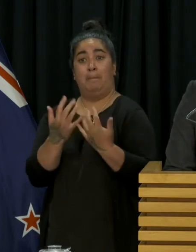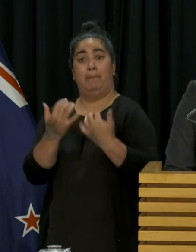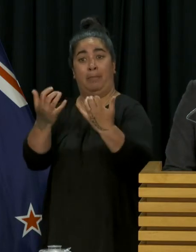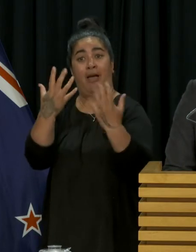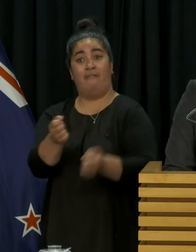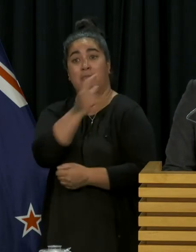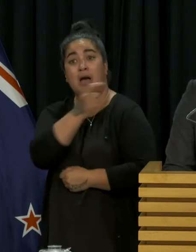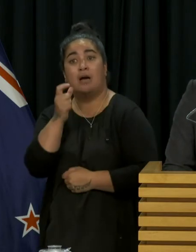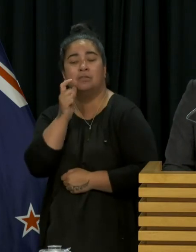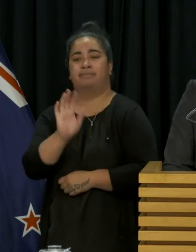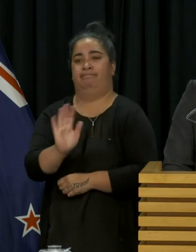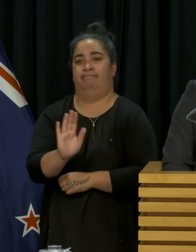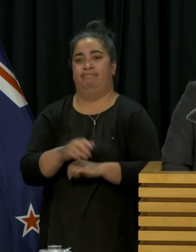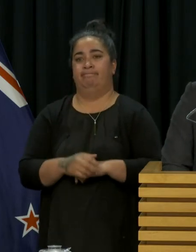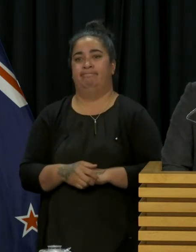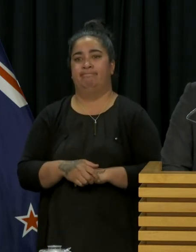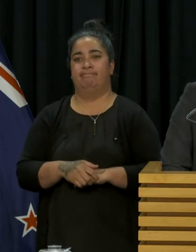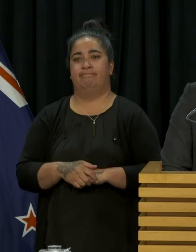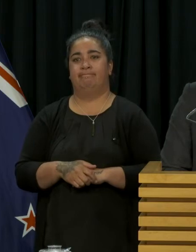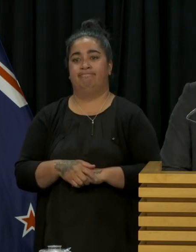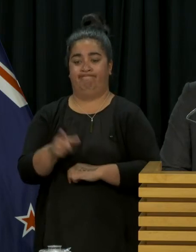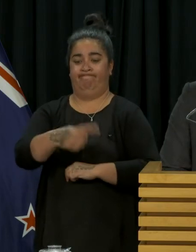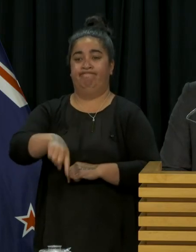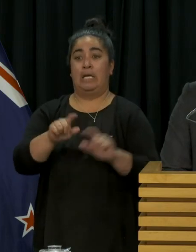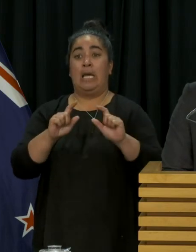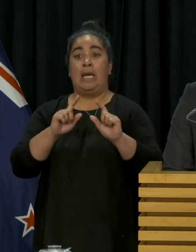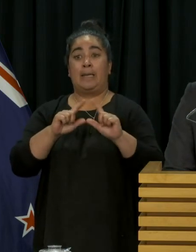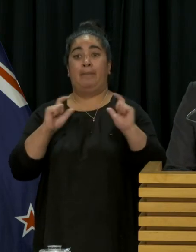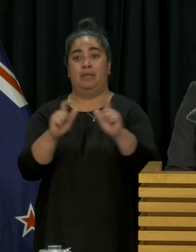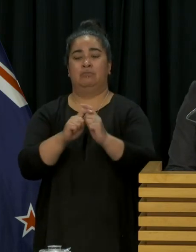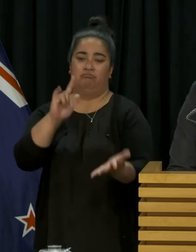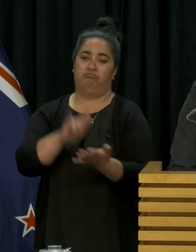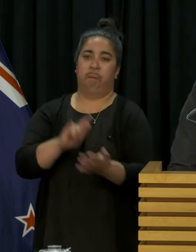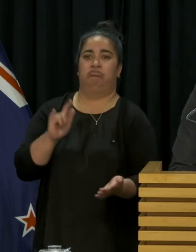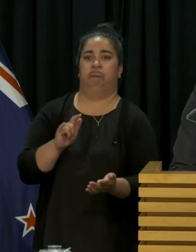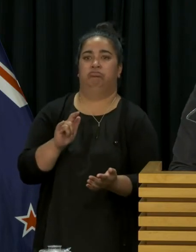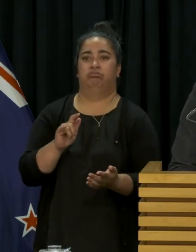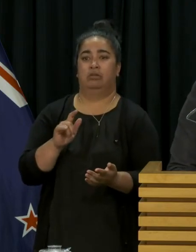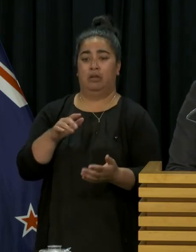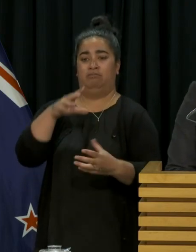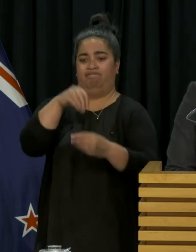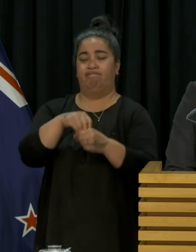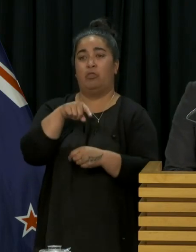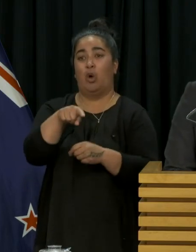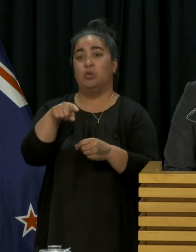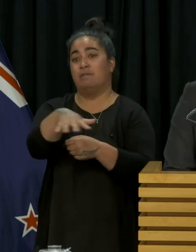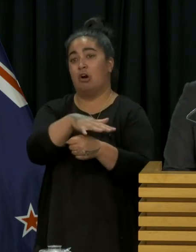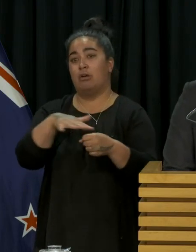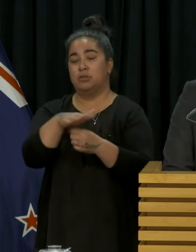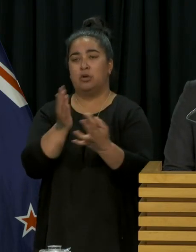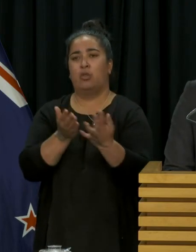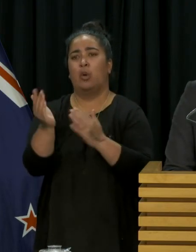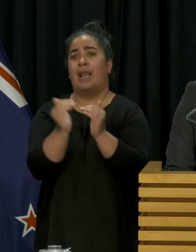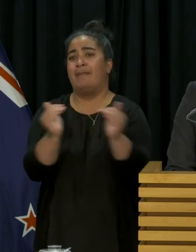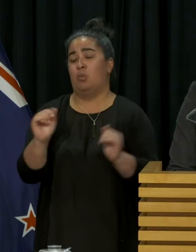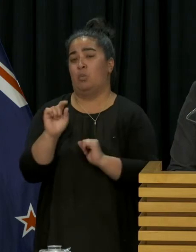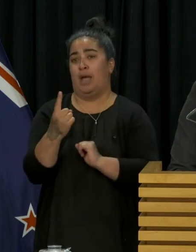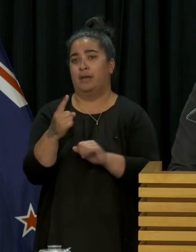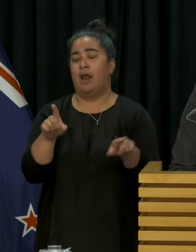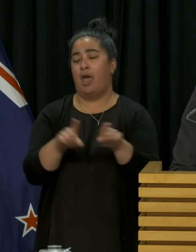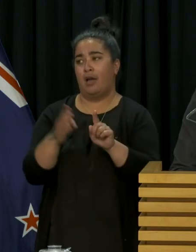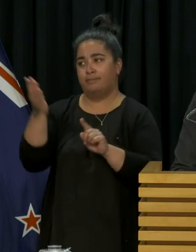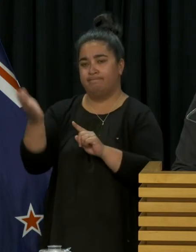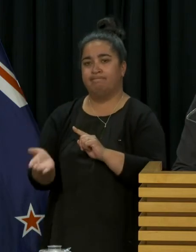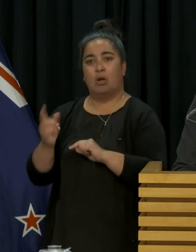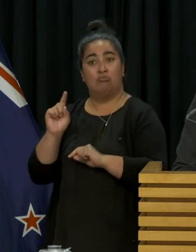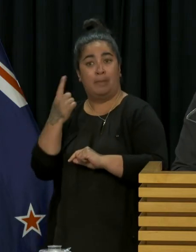requirements. Mandating mask use in these environments and locations whilst we're at alert level 1 is, as the Prime Minister's